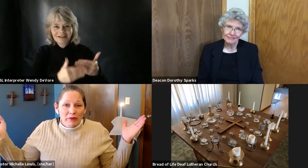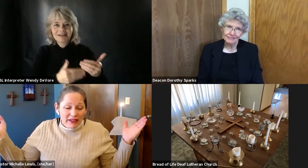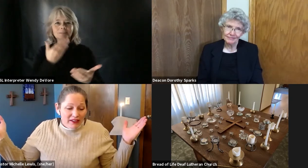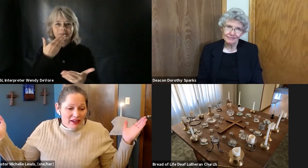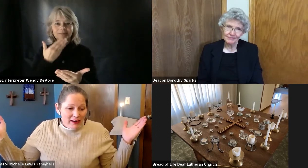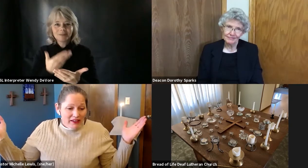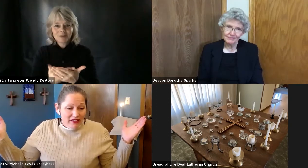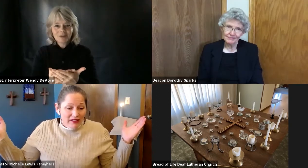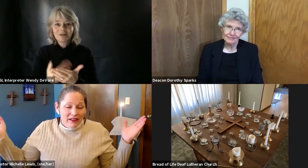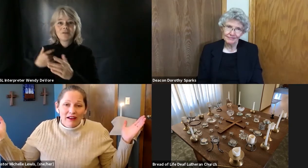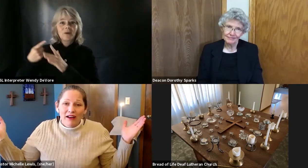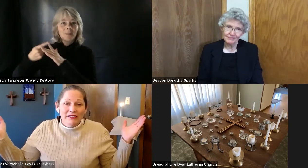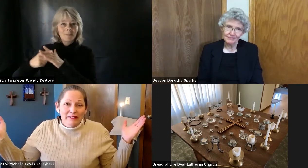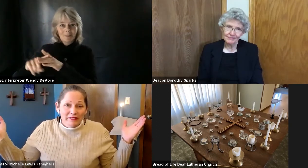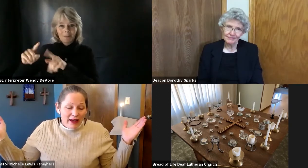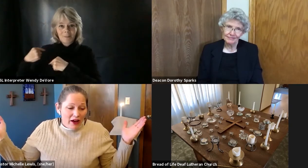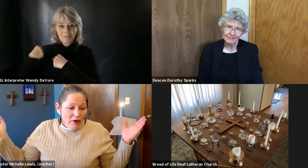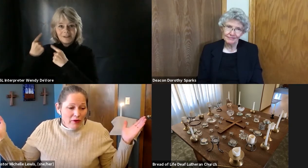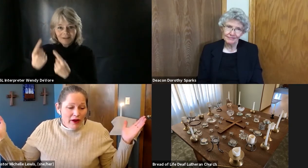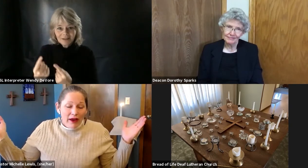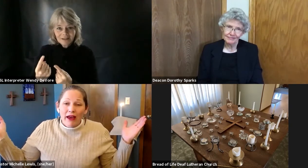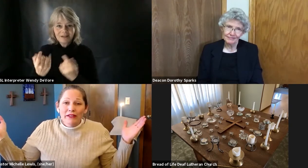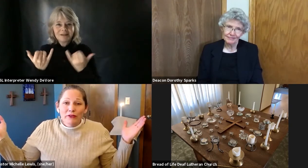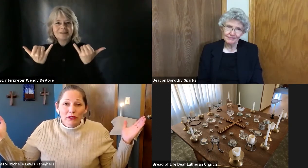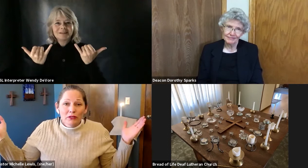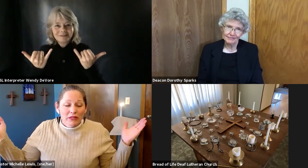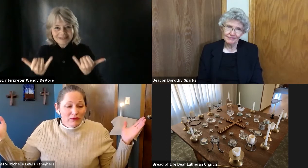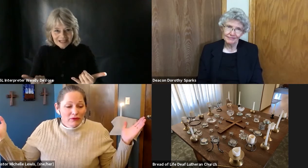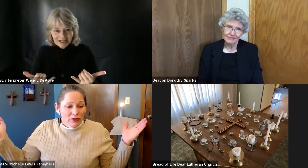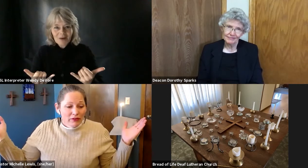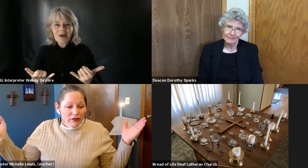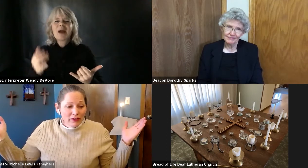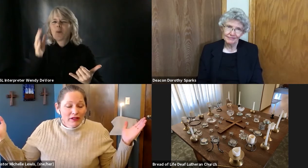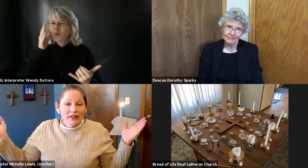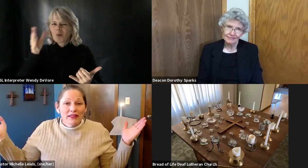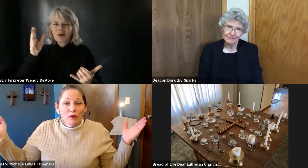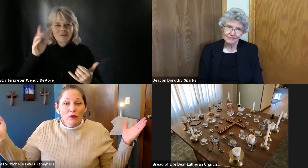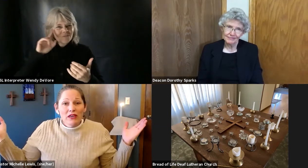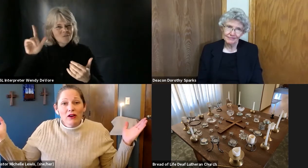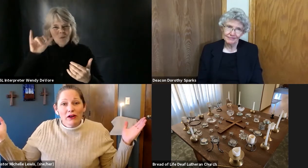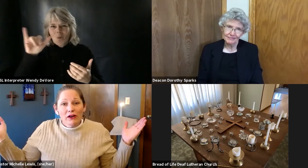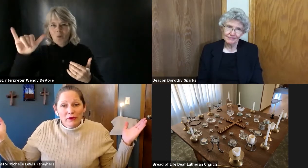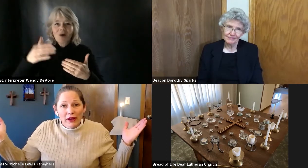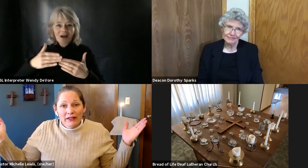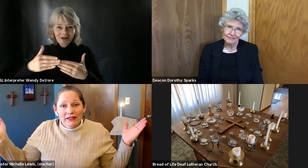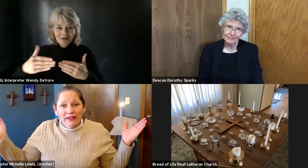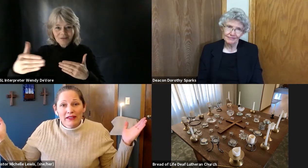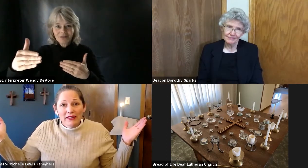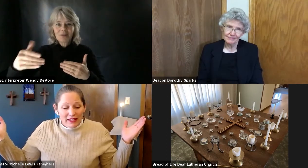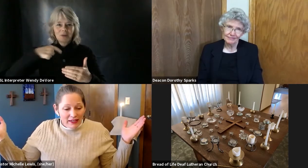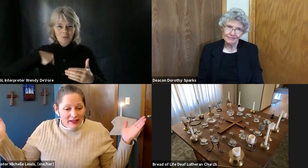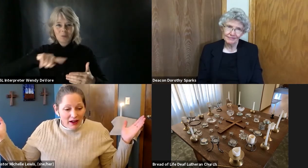From the beginning until now, and it will be forever, that we are